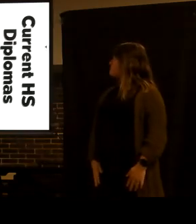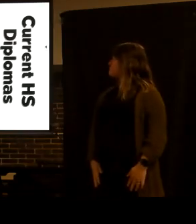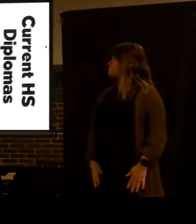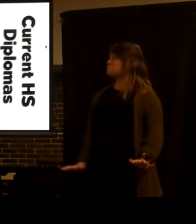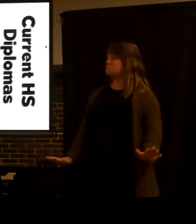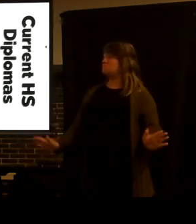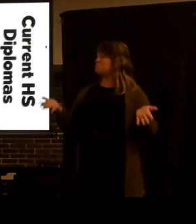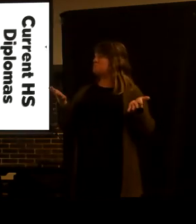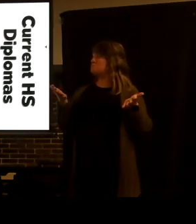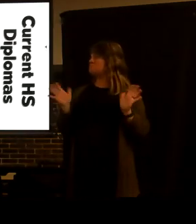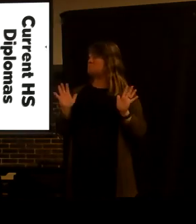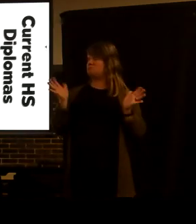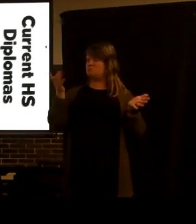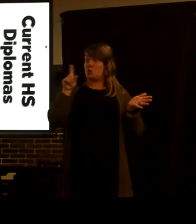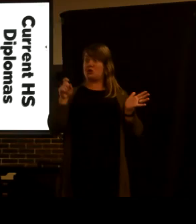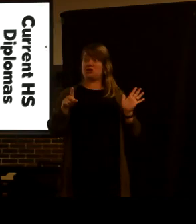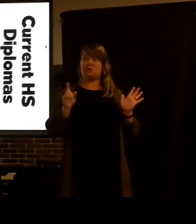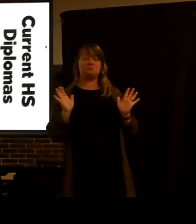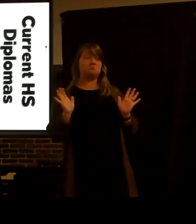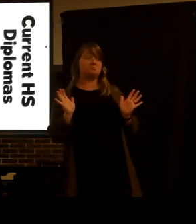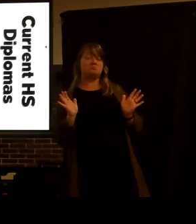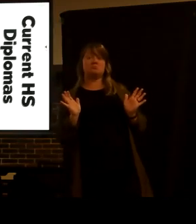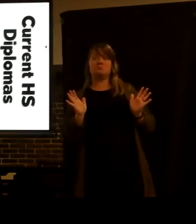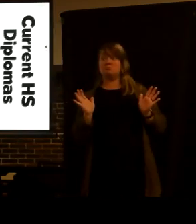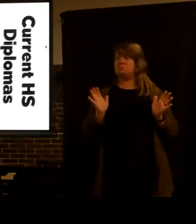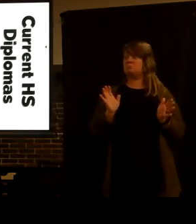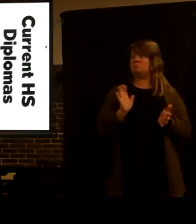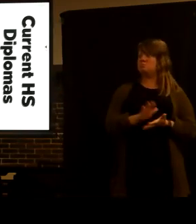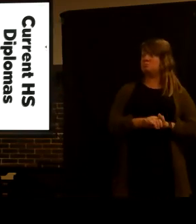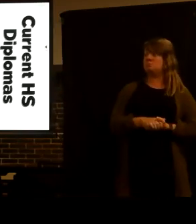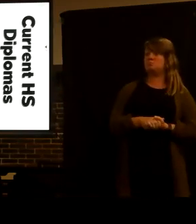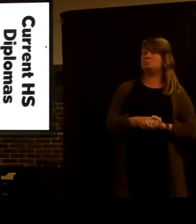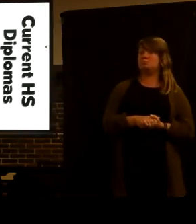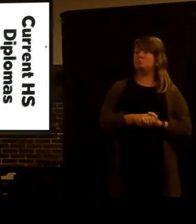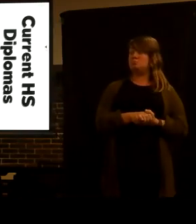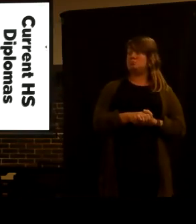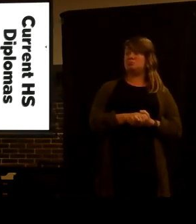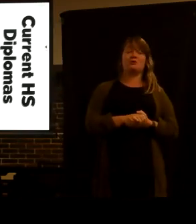our transition plan for them. So that's intentional. Any questions?